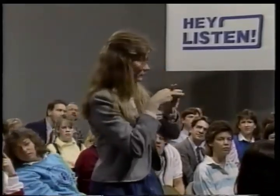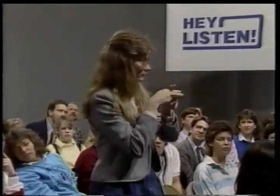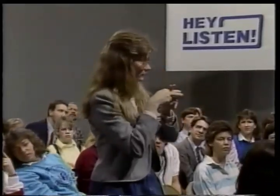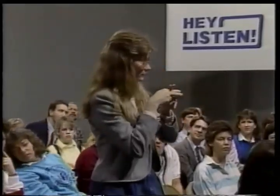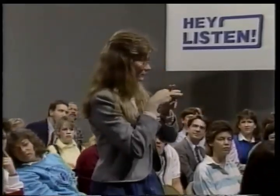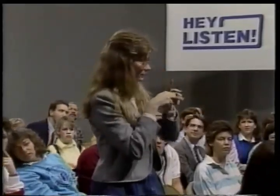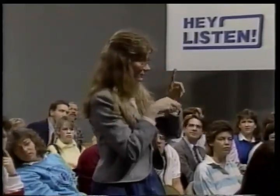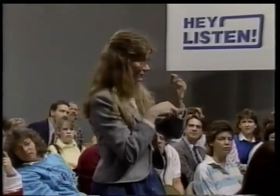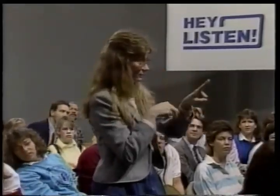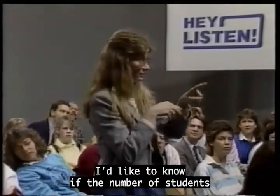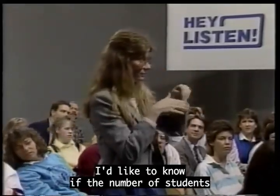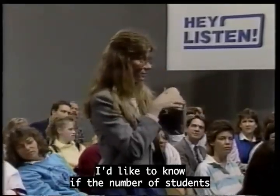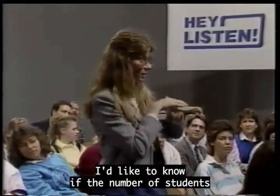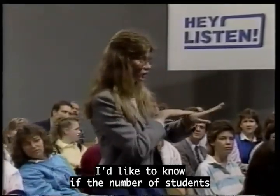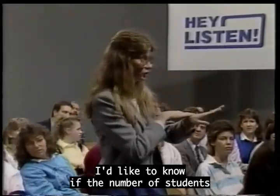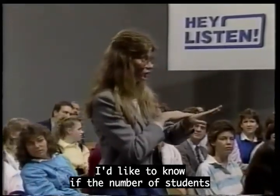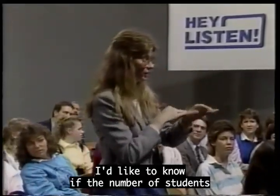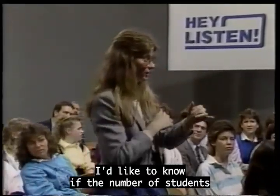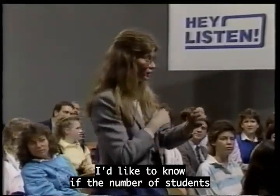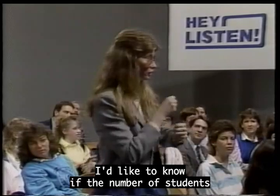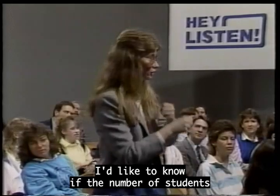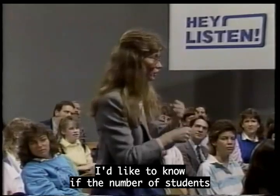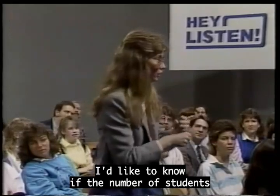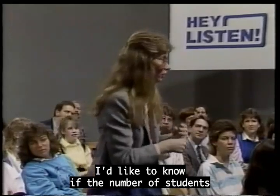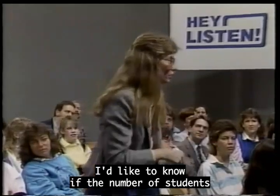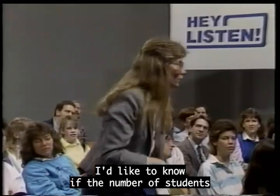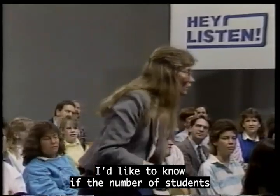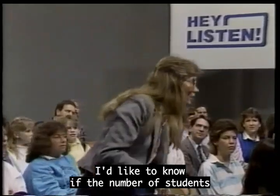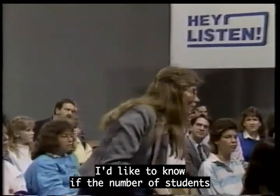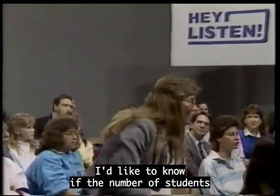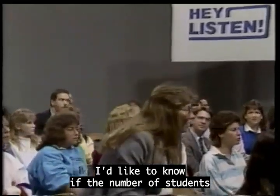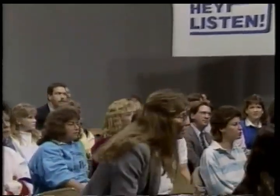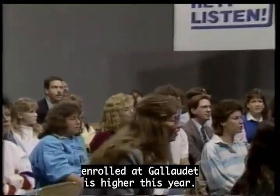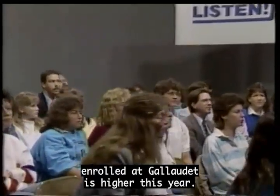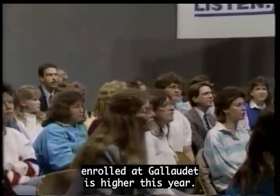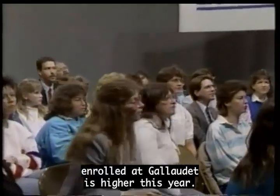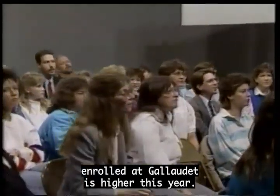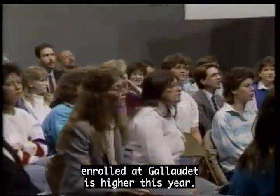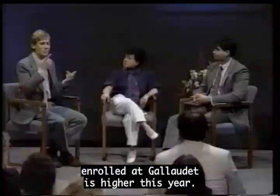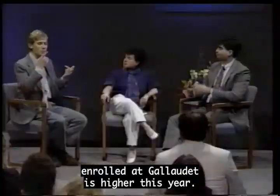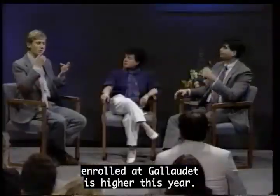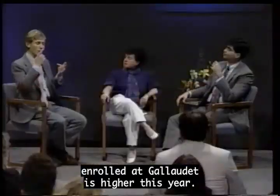I'd like to know if the number of students enrolled at Gallaudet is higher this year.